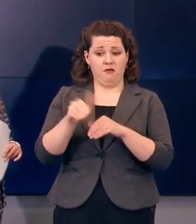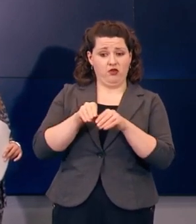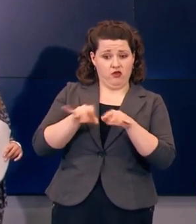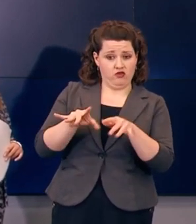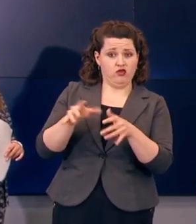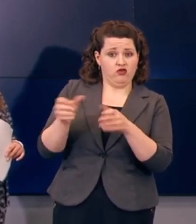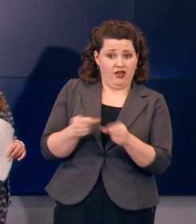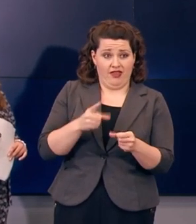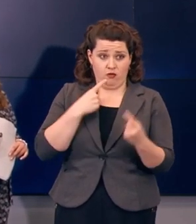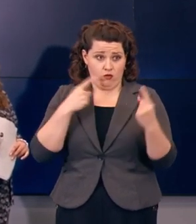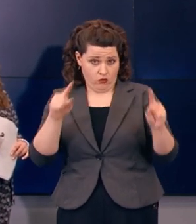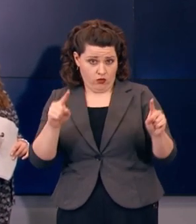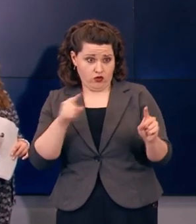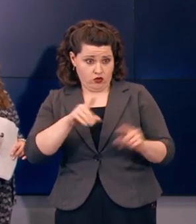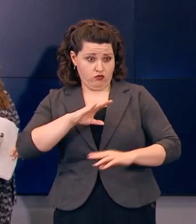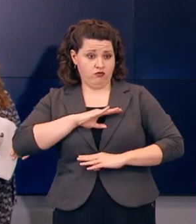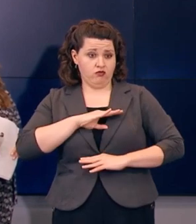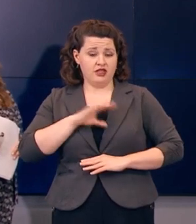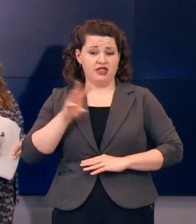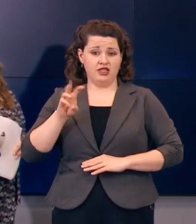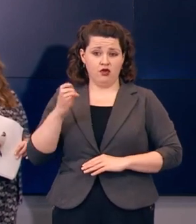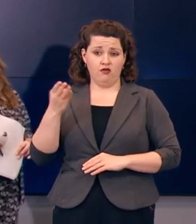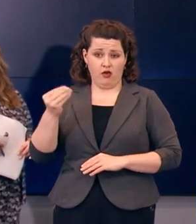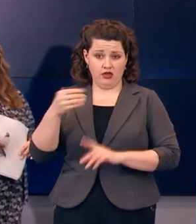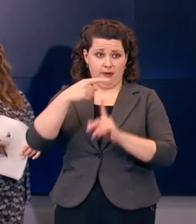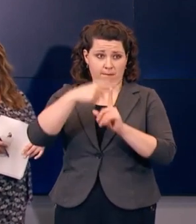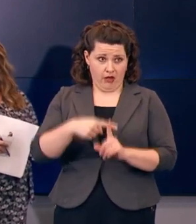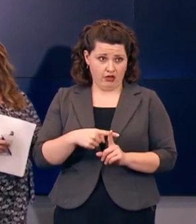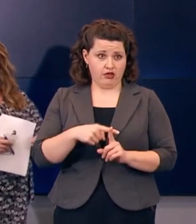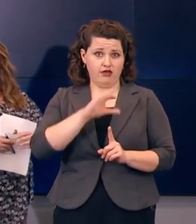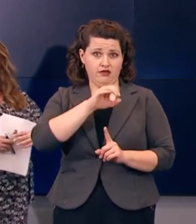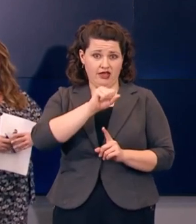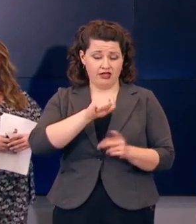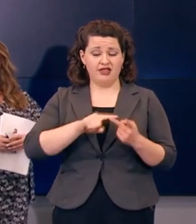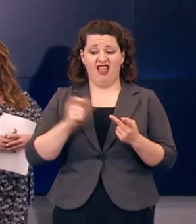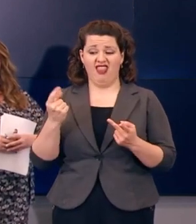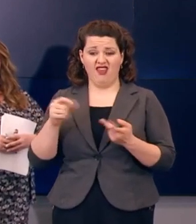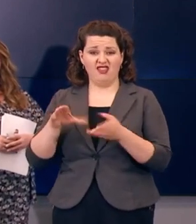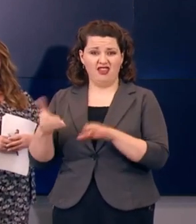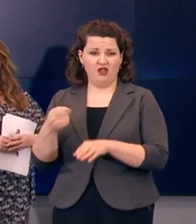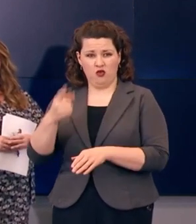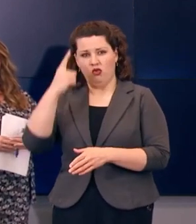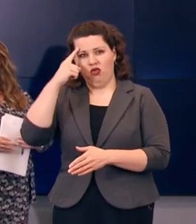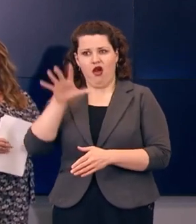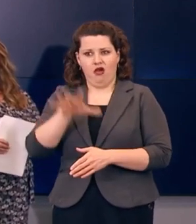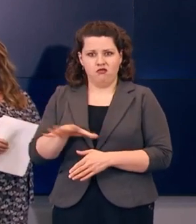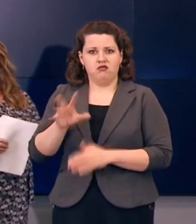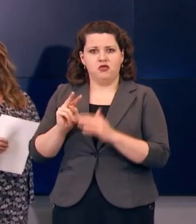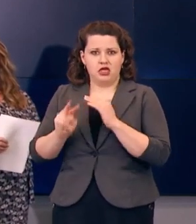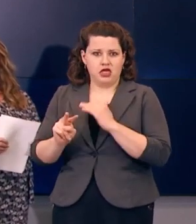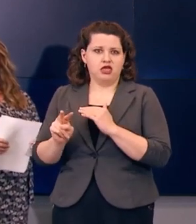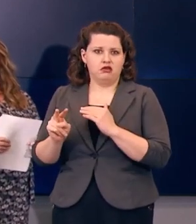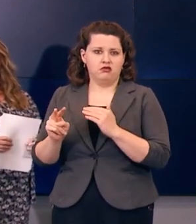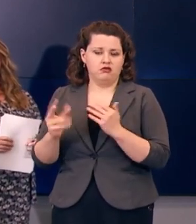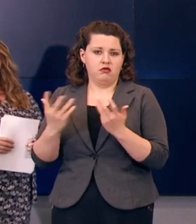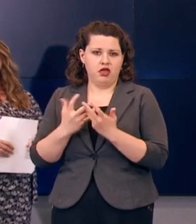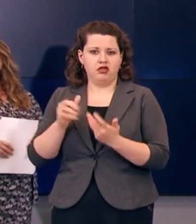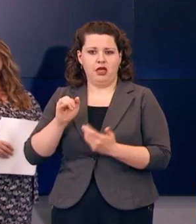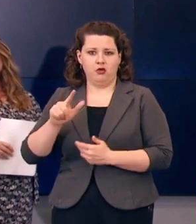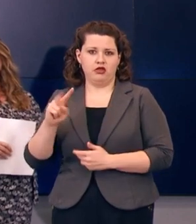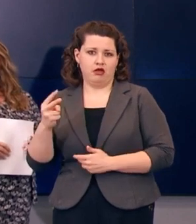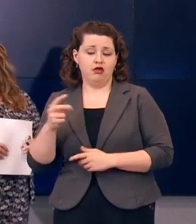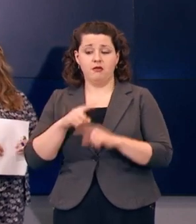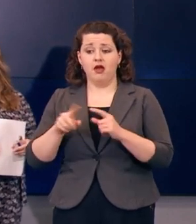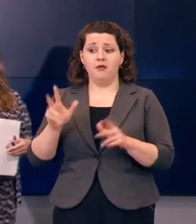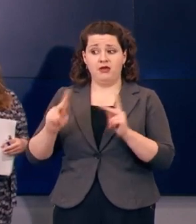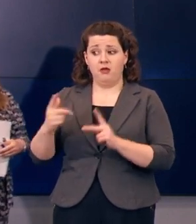working, that you're content that 614 positive cases, 11 deaths is about where you thought you'd be by this date, April 2nd. But as people